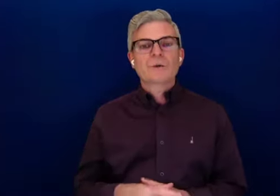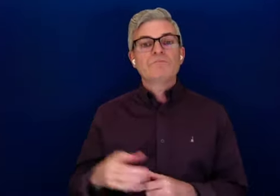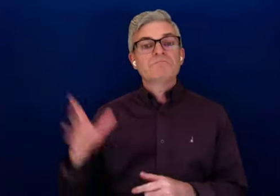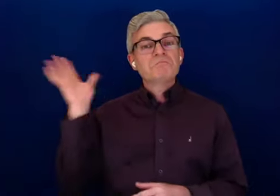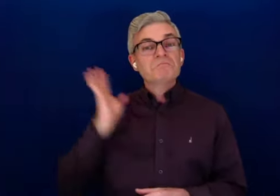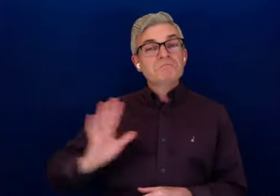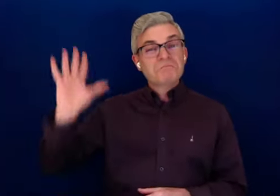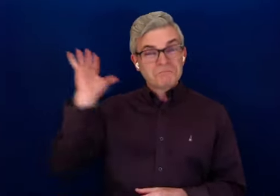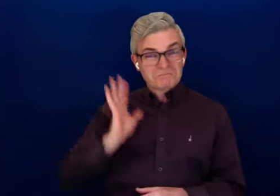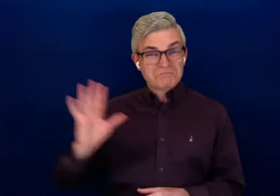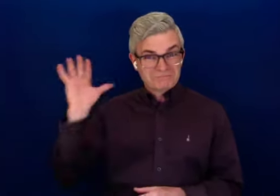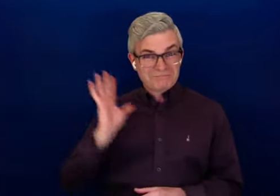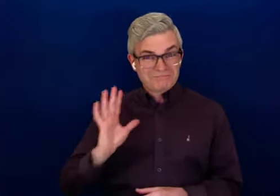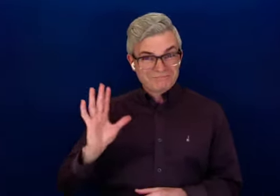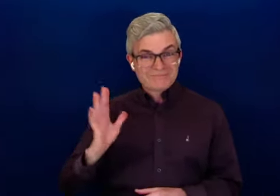So